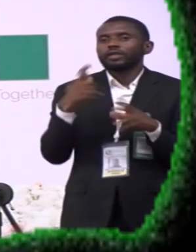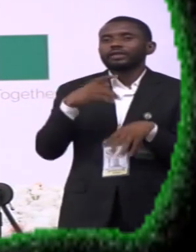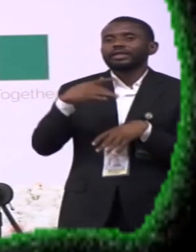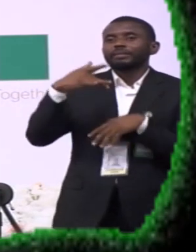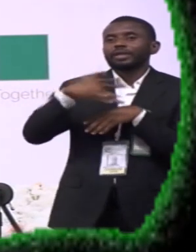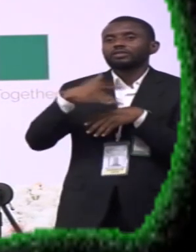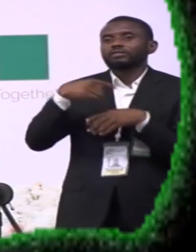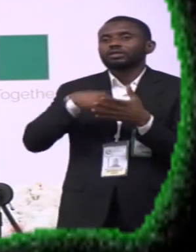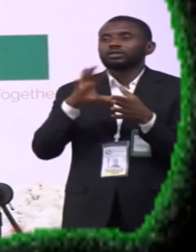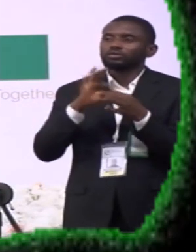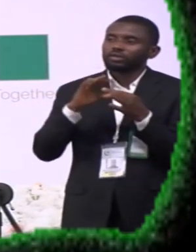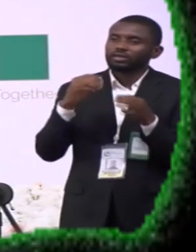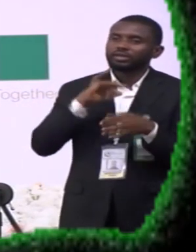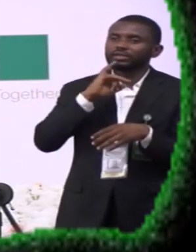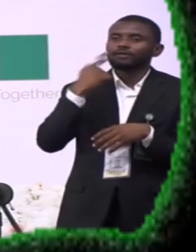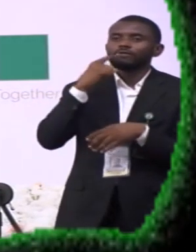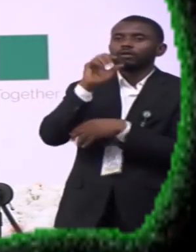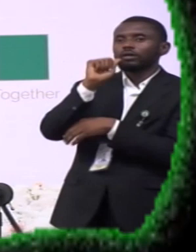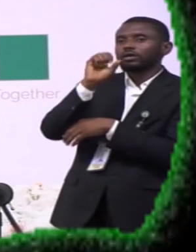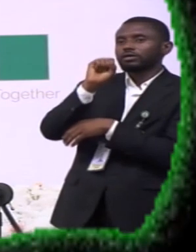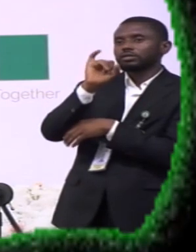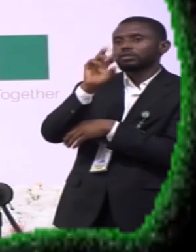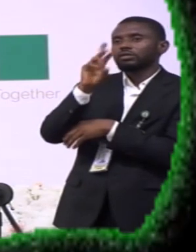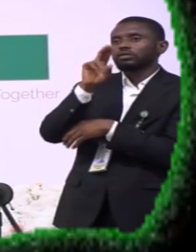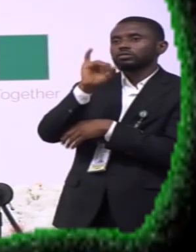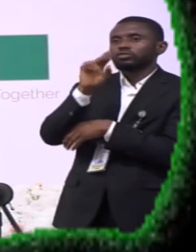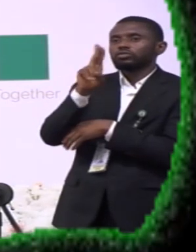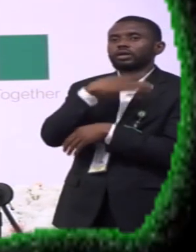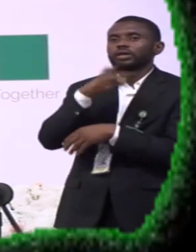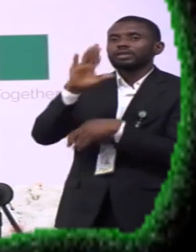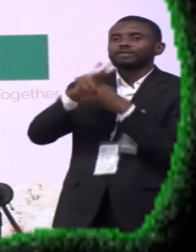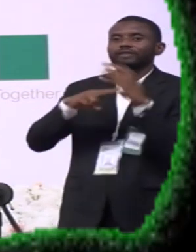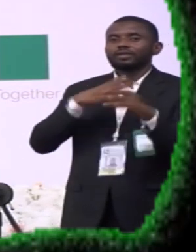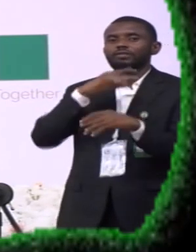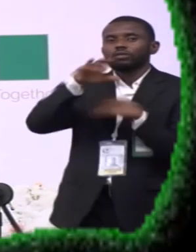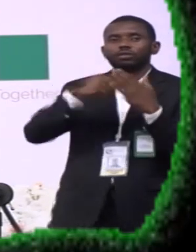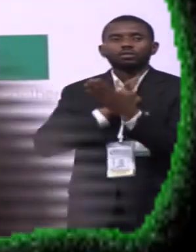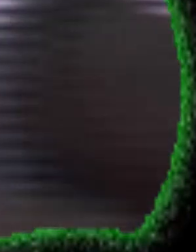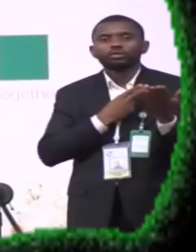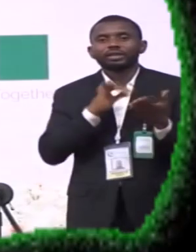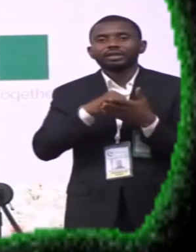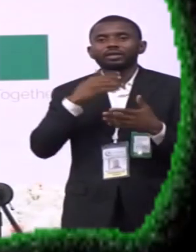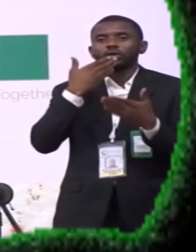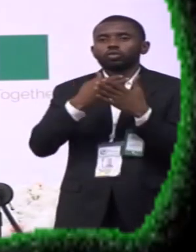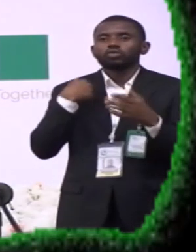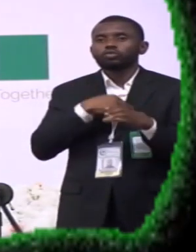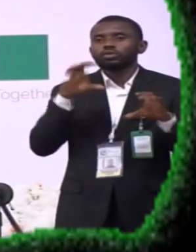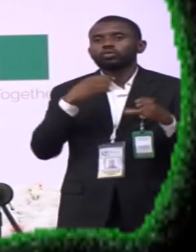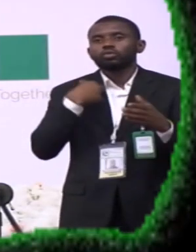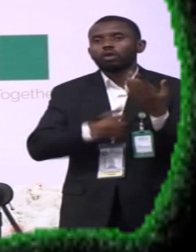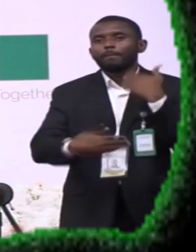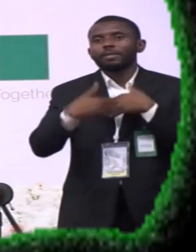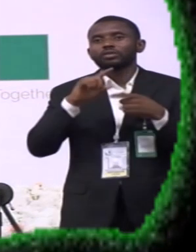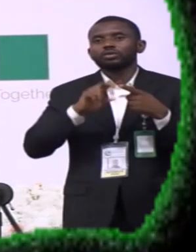story is for Ashwaju and his wives, and for all of us, that the good we do come back to us. So it